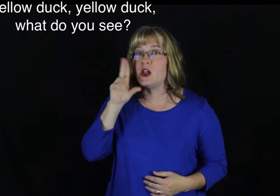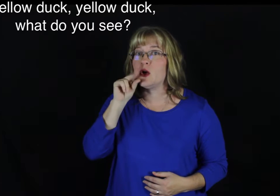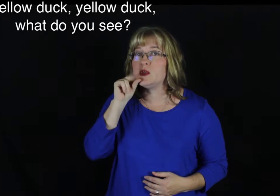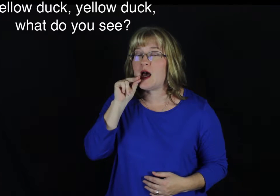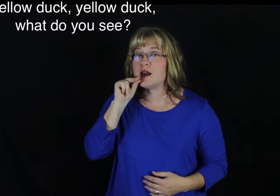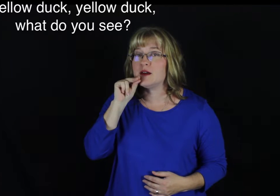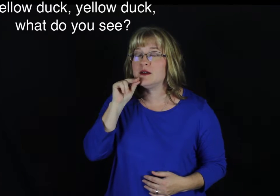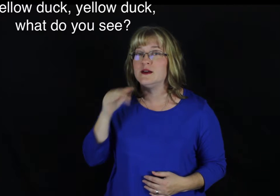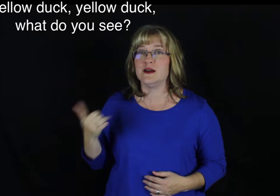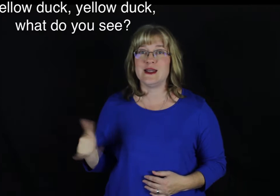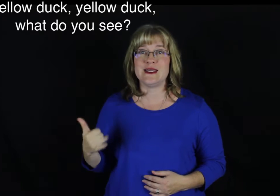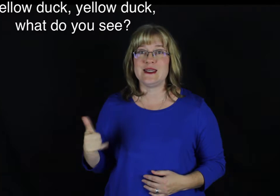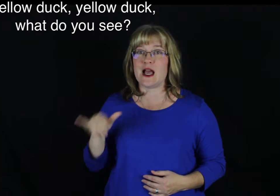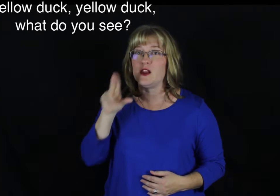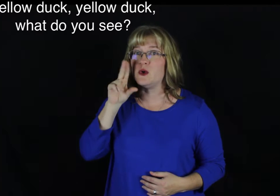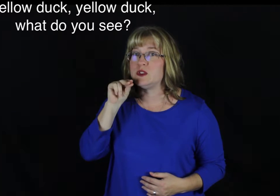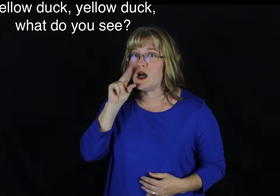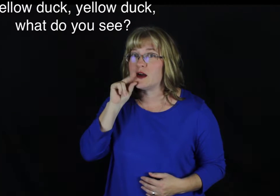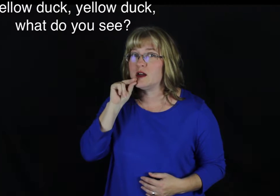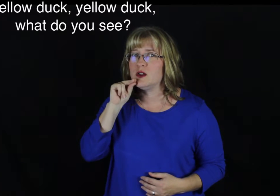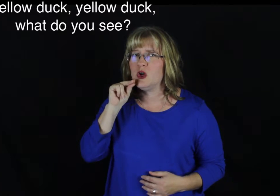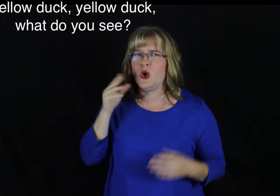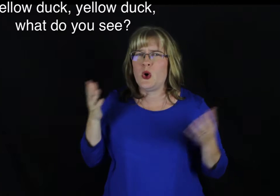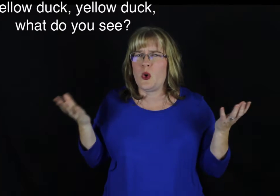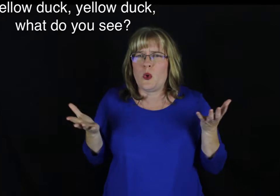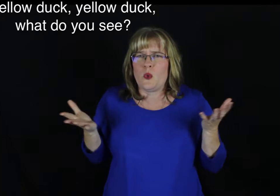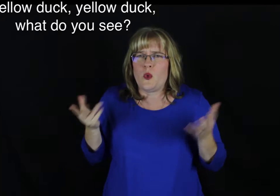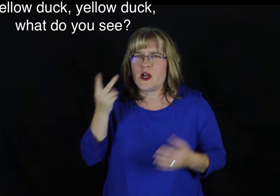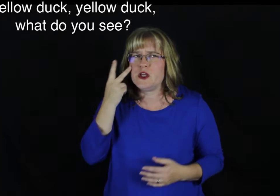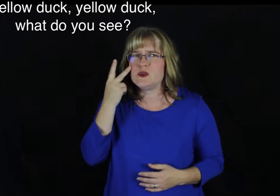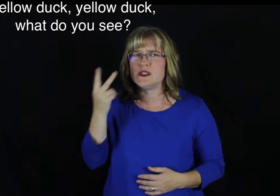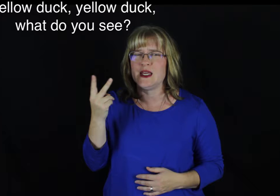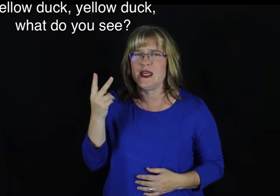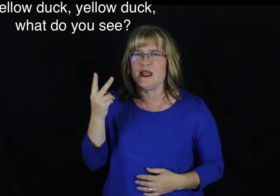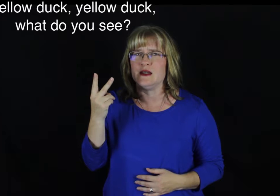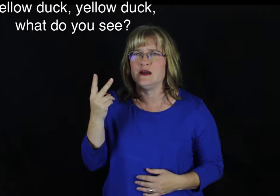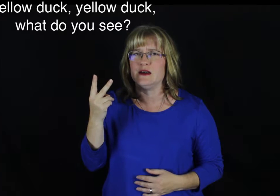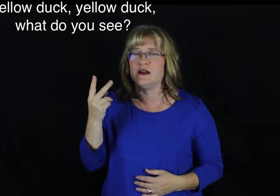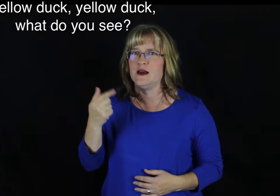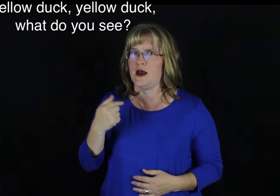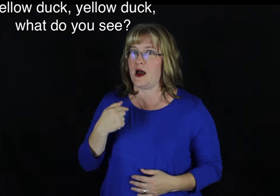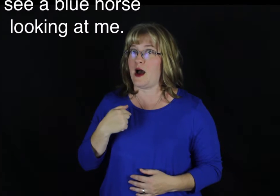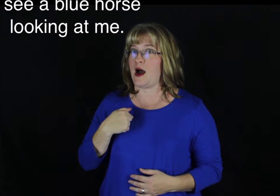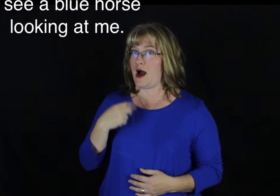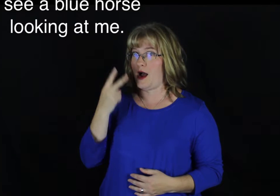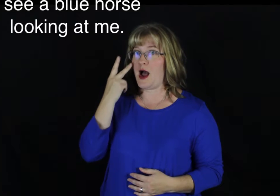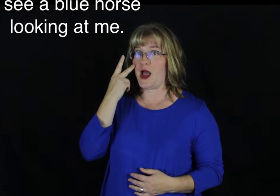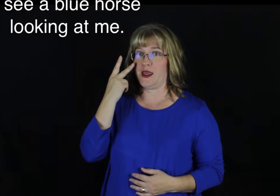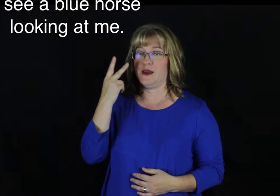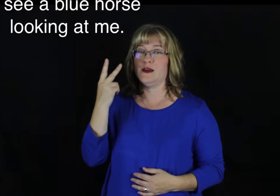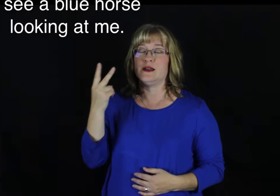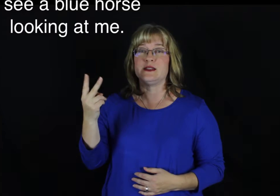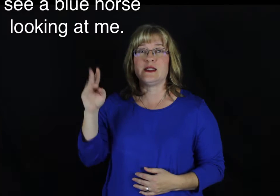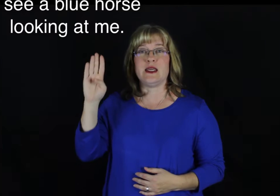Yellow duck, yellow duck, what do you see? I see